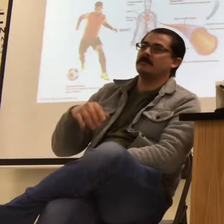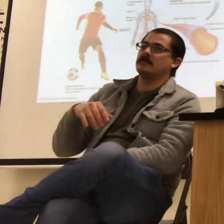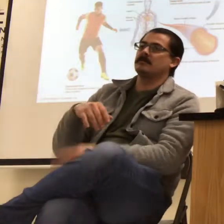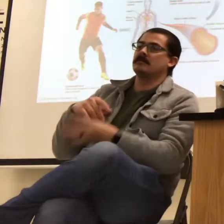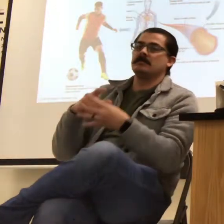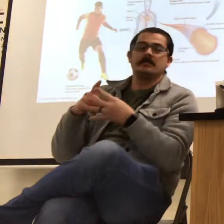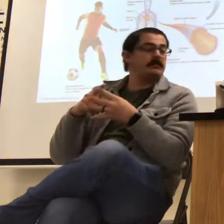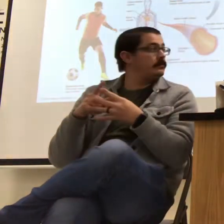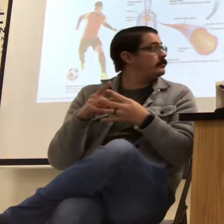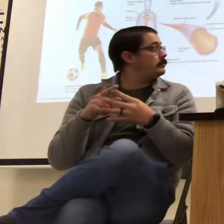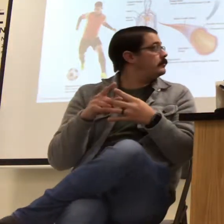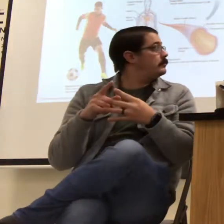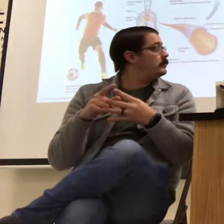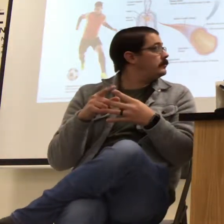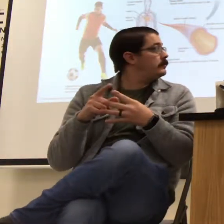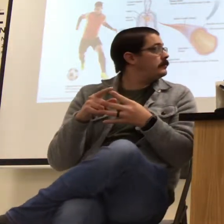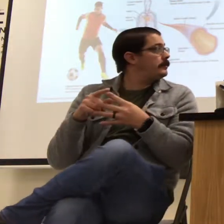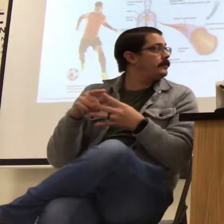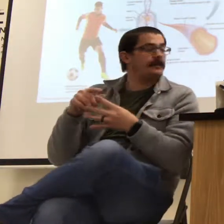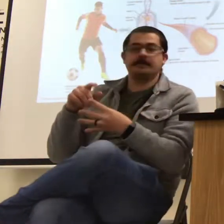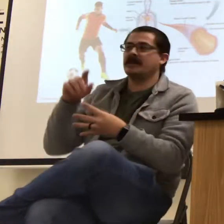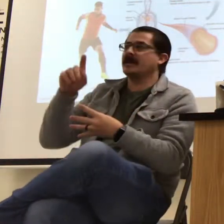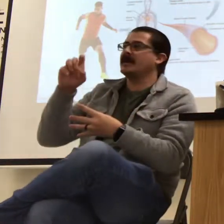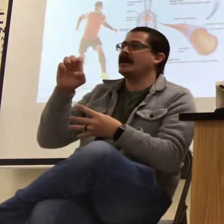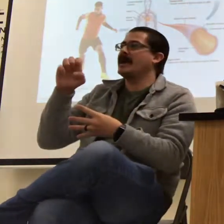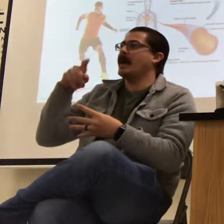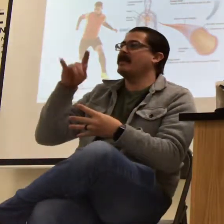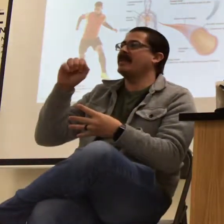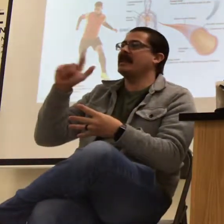and nervous tissue.